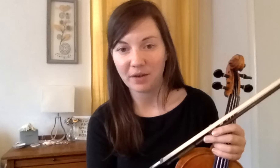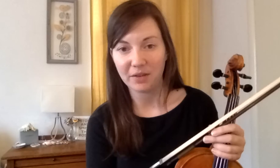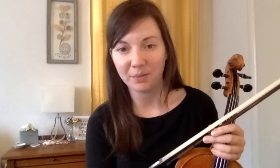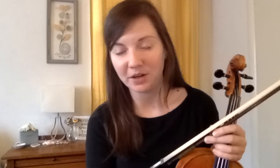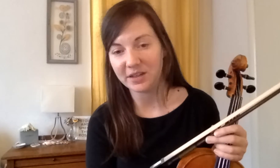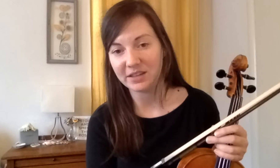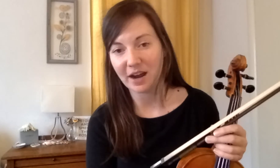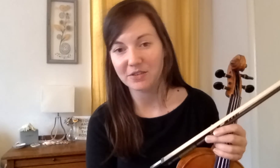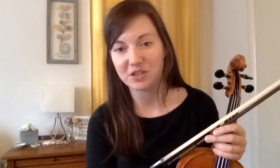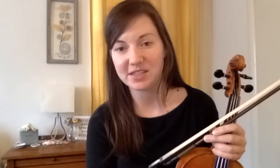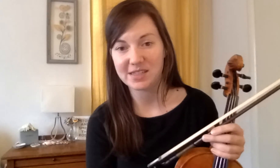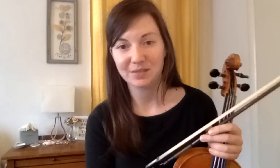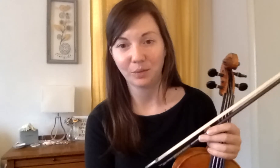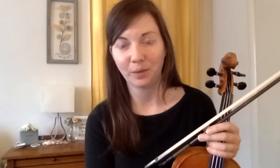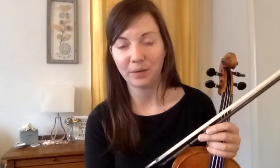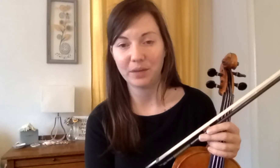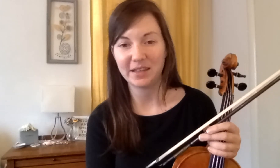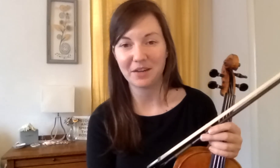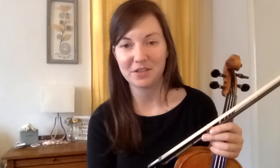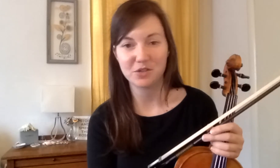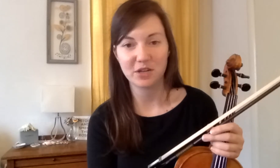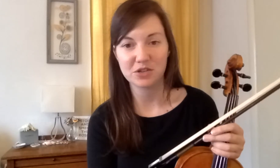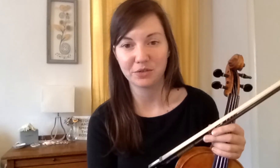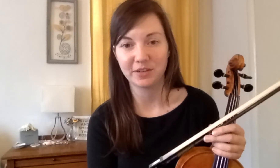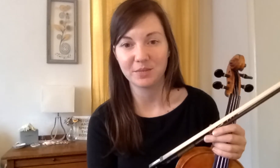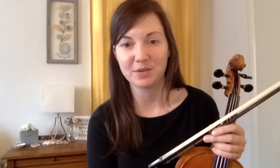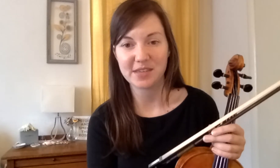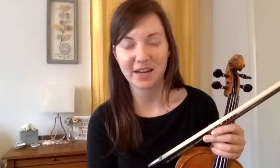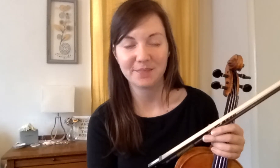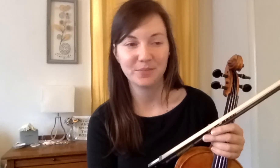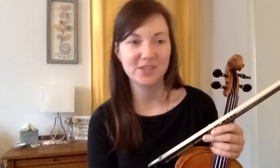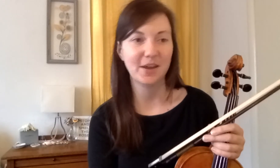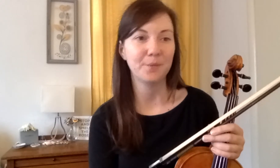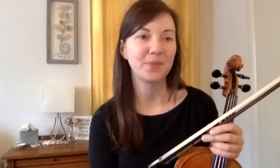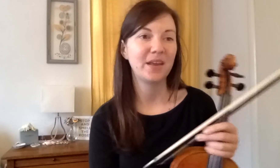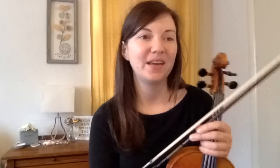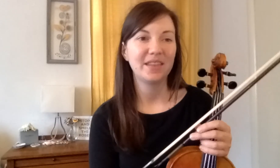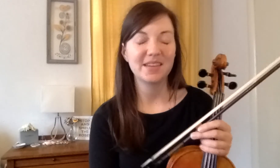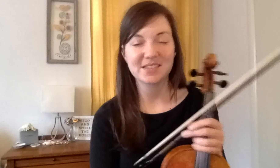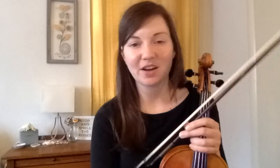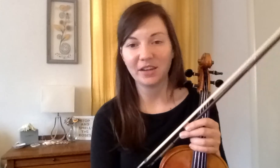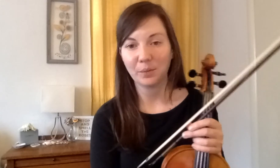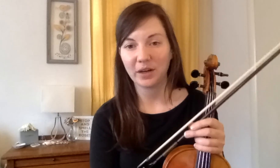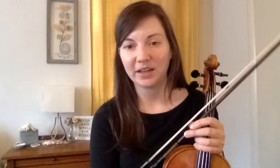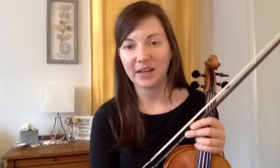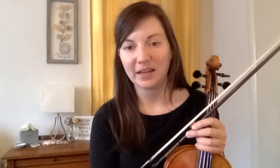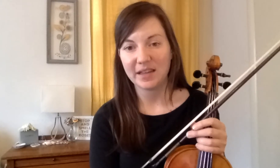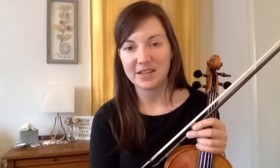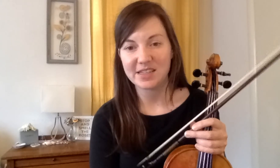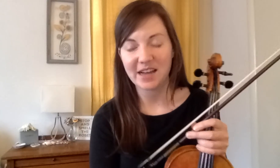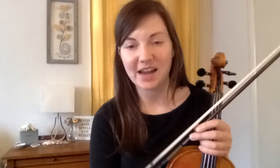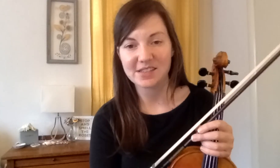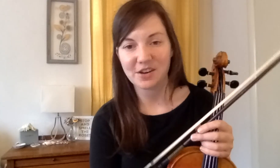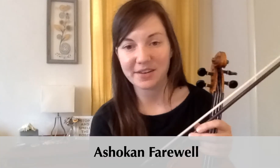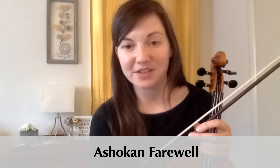the world and not just what we think of as traditional fiddle music. So this song that we're gonna hear today is called